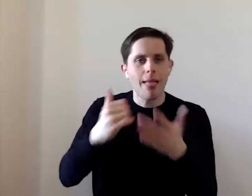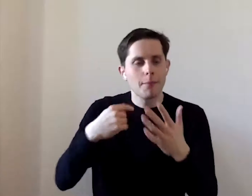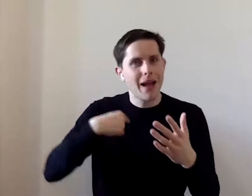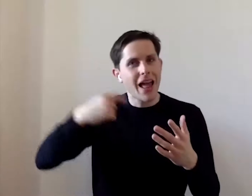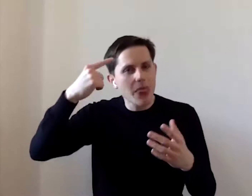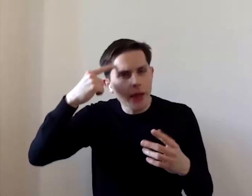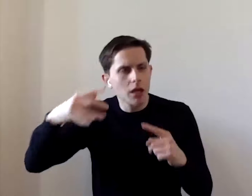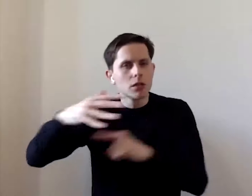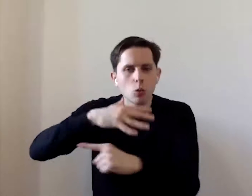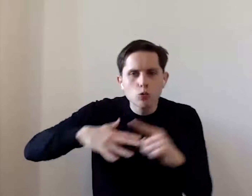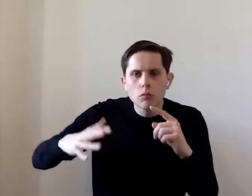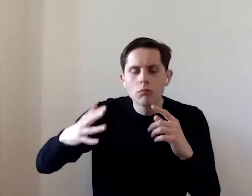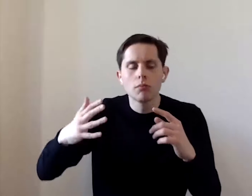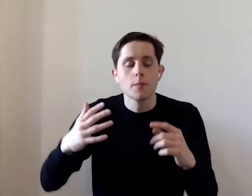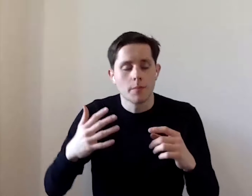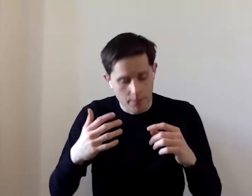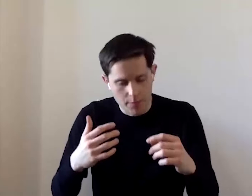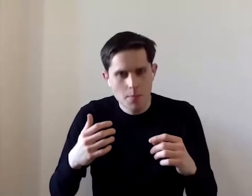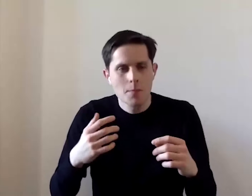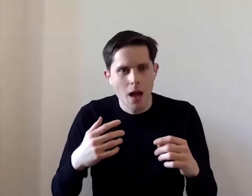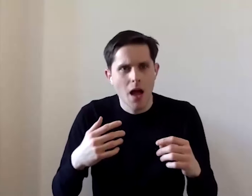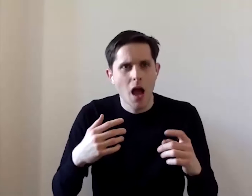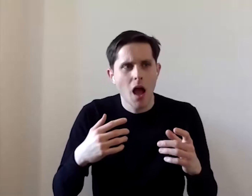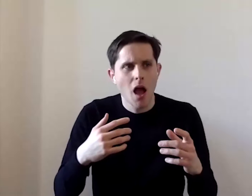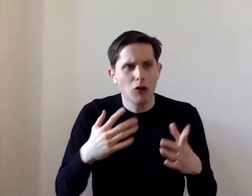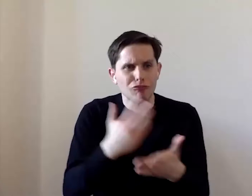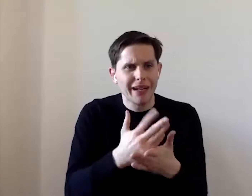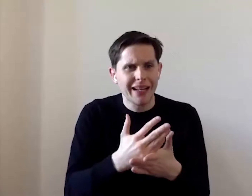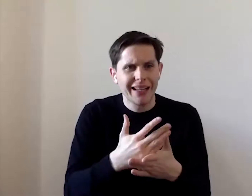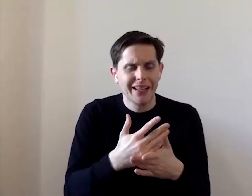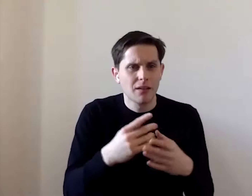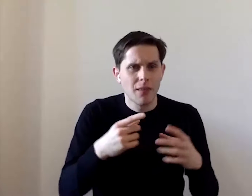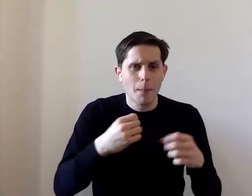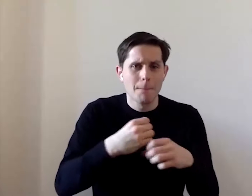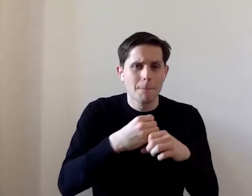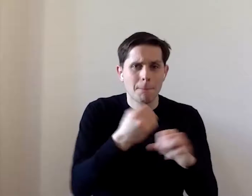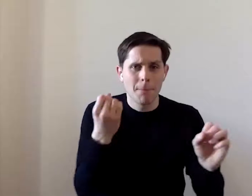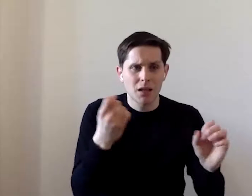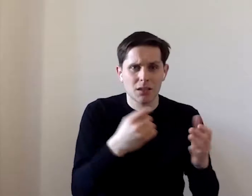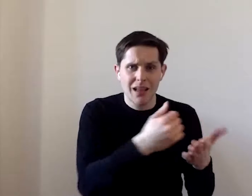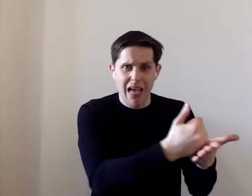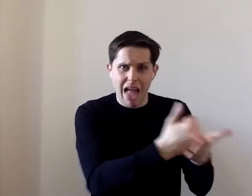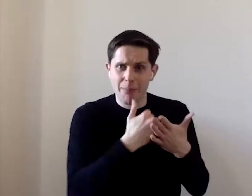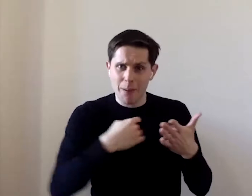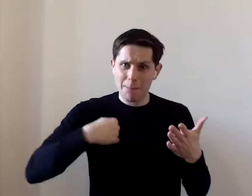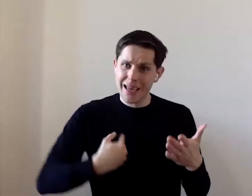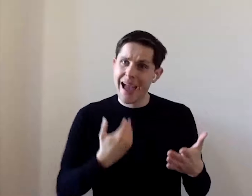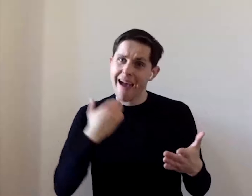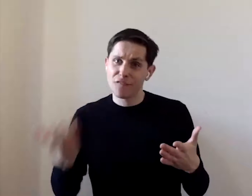and it contributed immensely to my spatial thinking. But do I consider it essential to